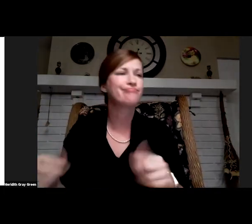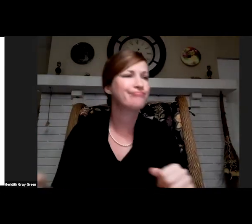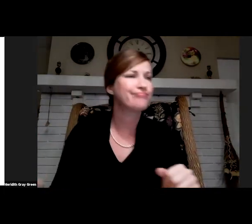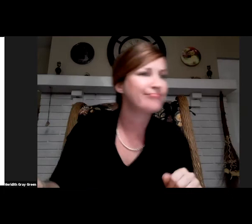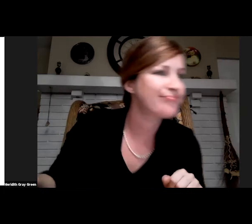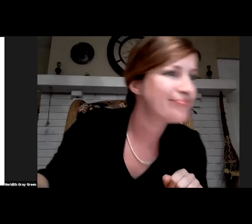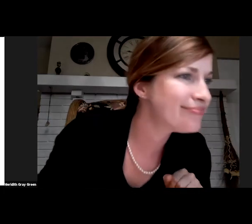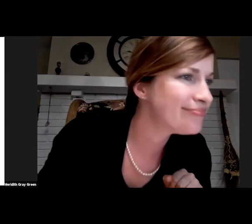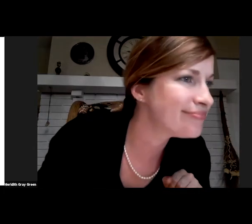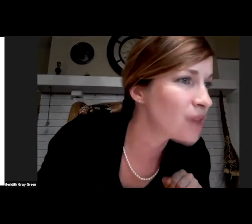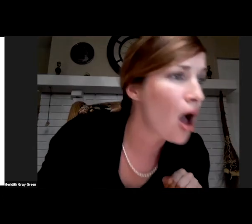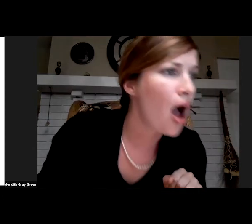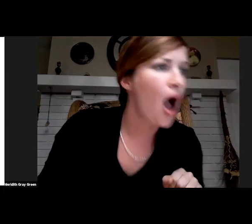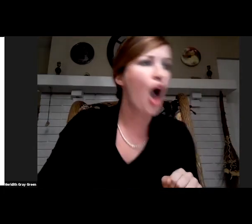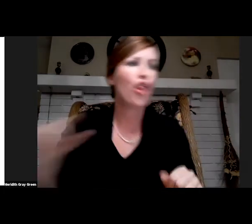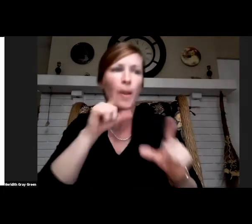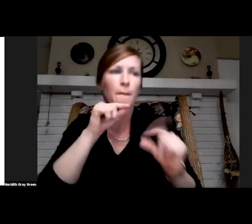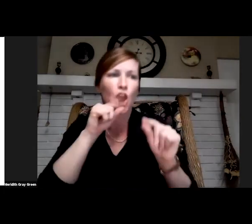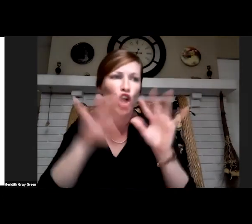What other things do you notice about this piece?